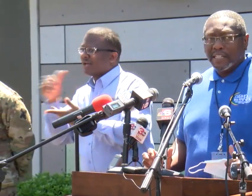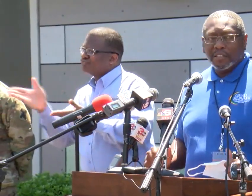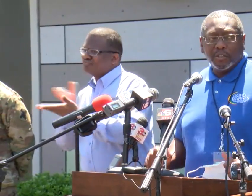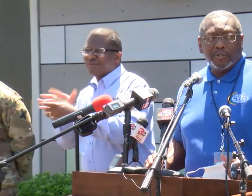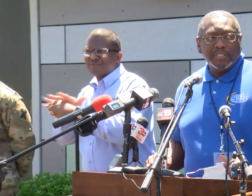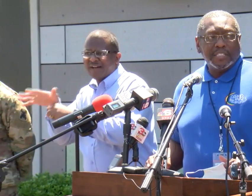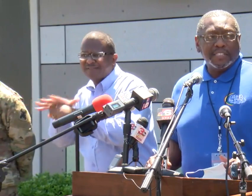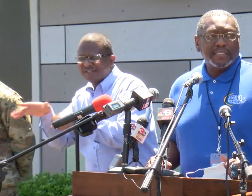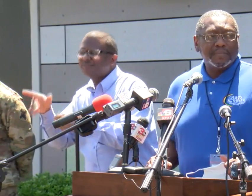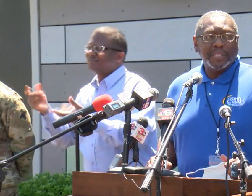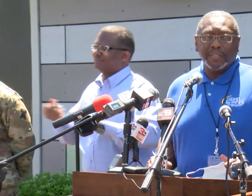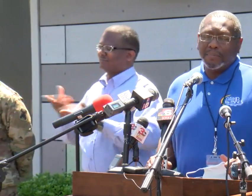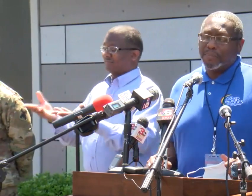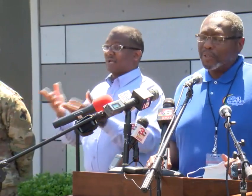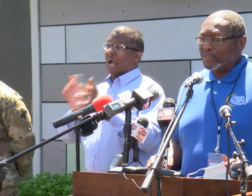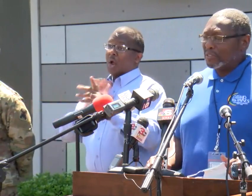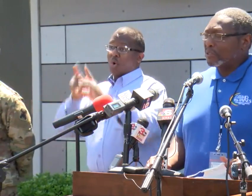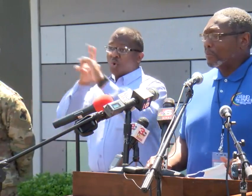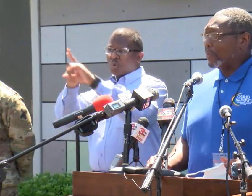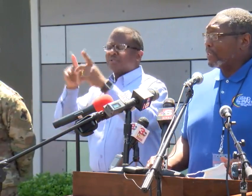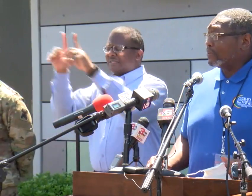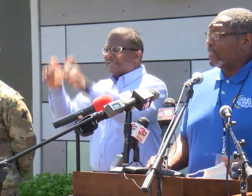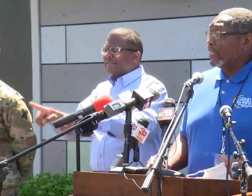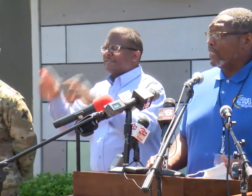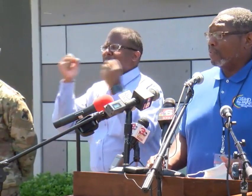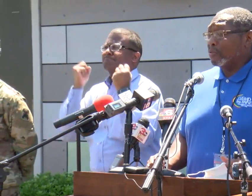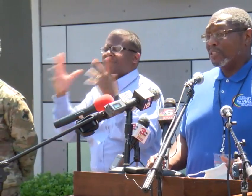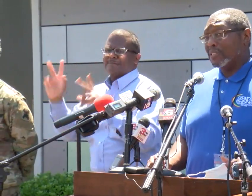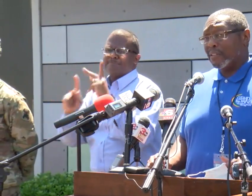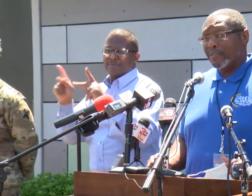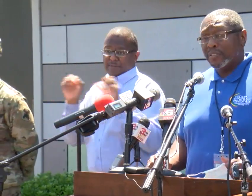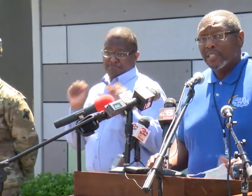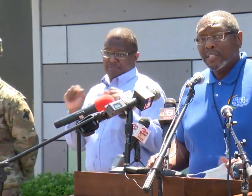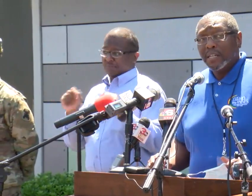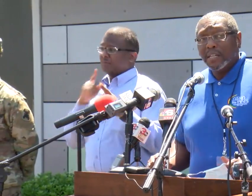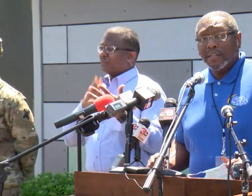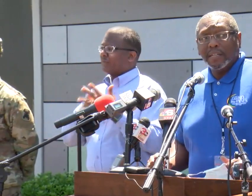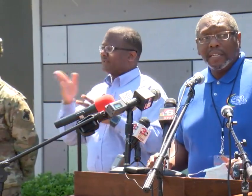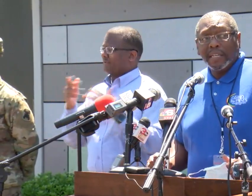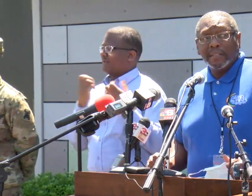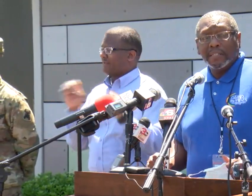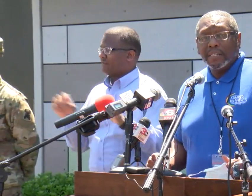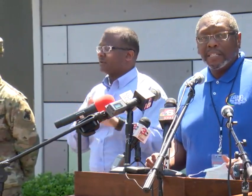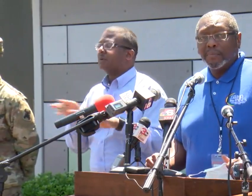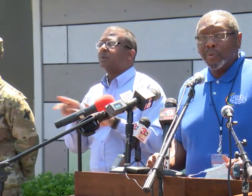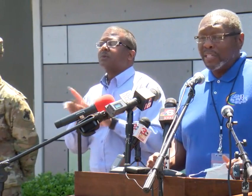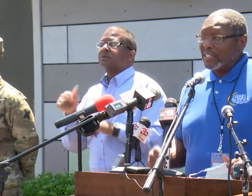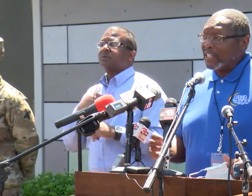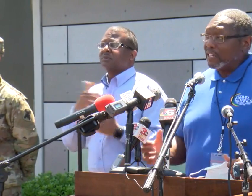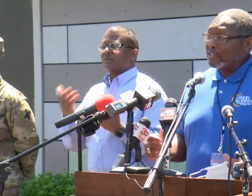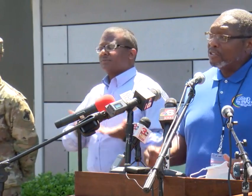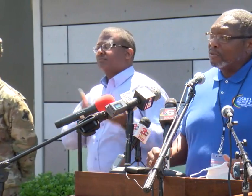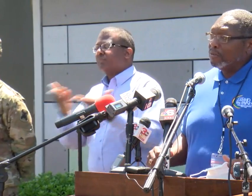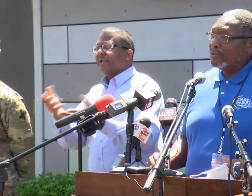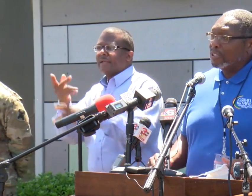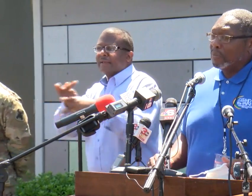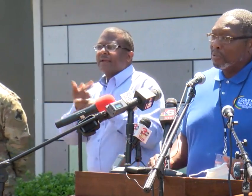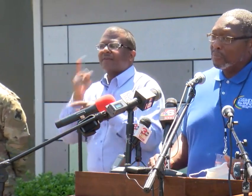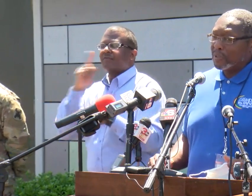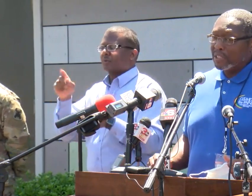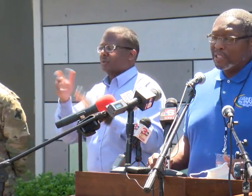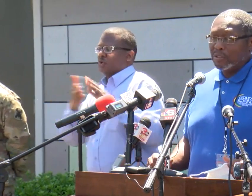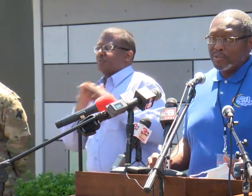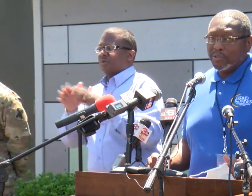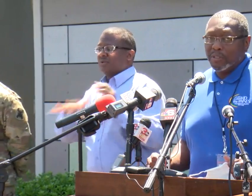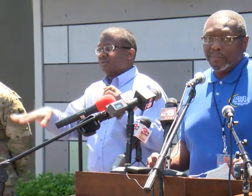It is our goal to test as many persons as we possibly can through this effort and again bring care to the